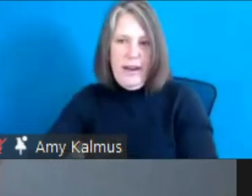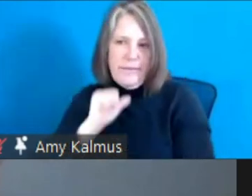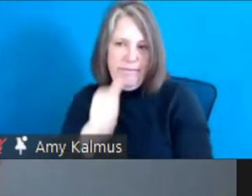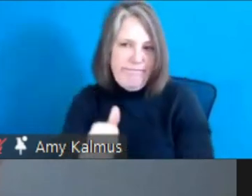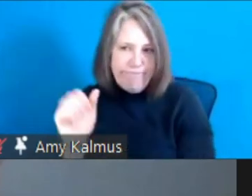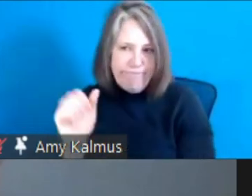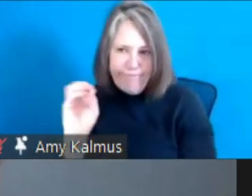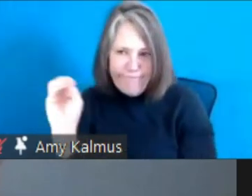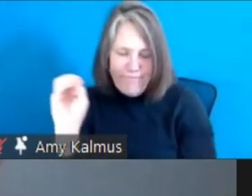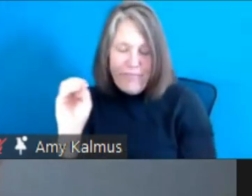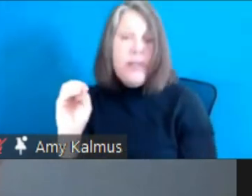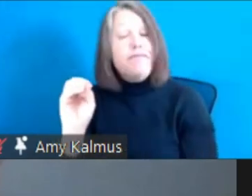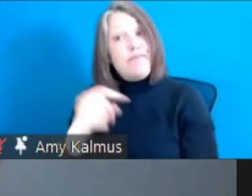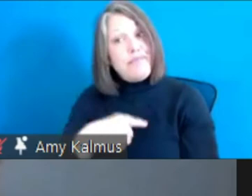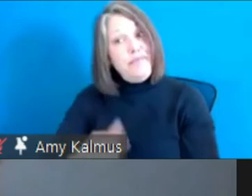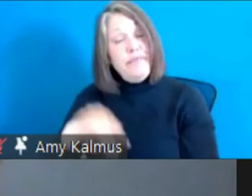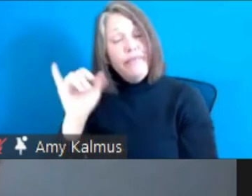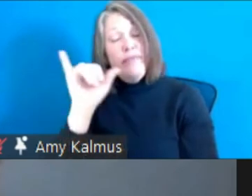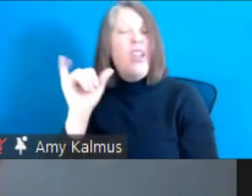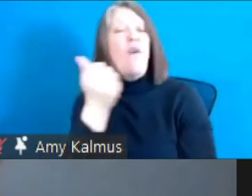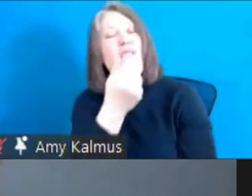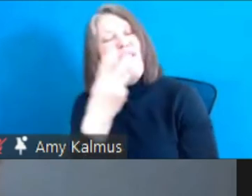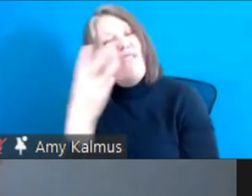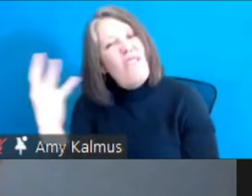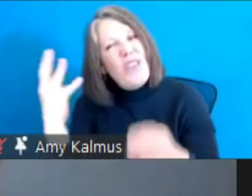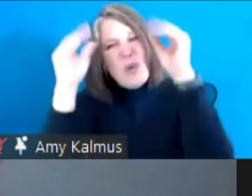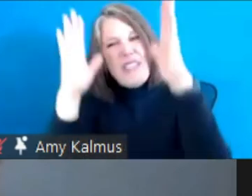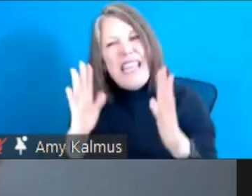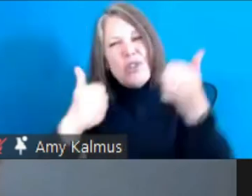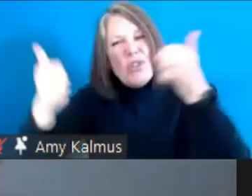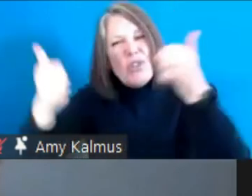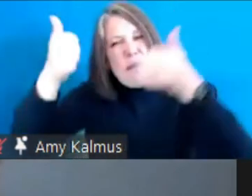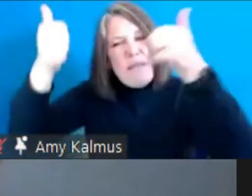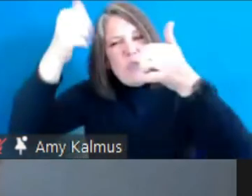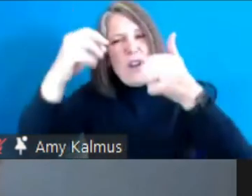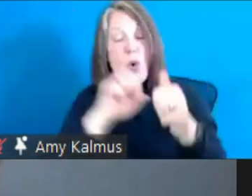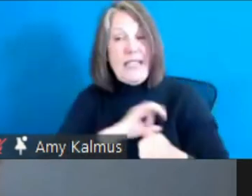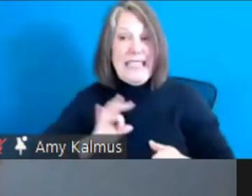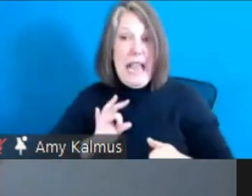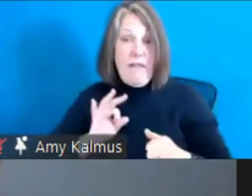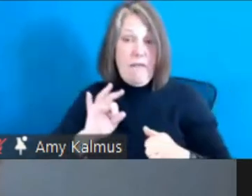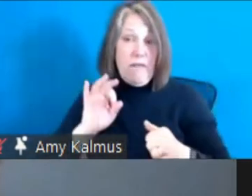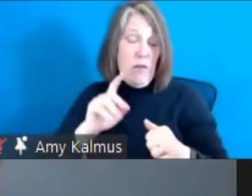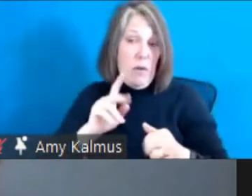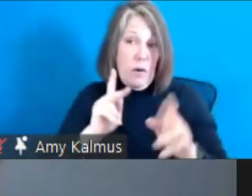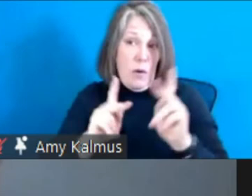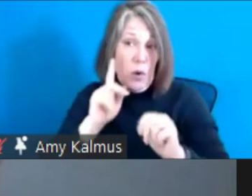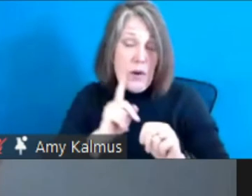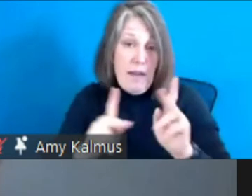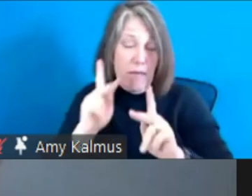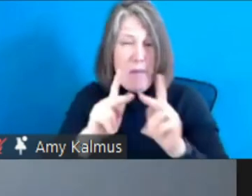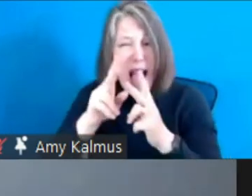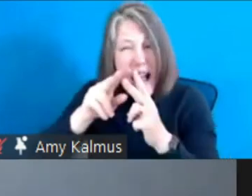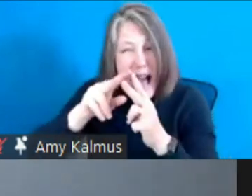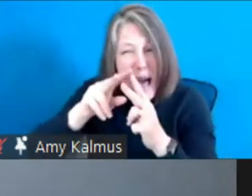Also in China, very few administrators, teachers, or staff or people who are deaf. There are only a couple schools